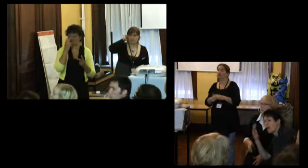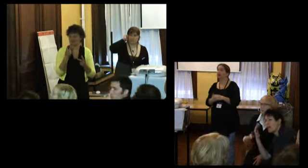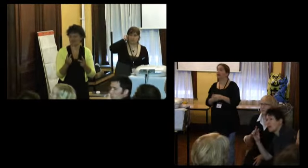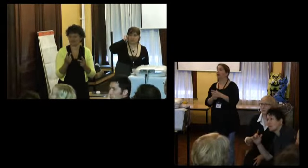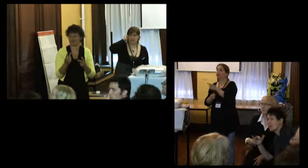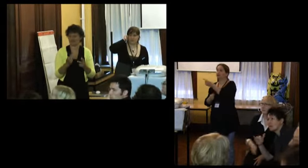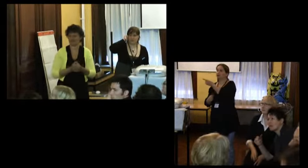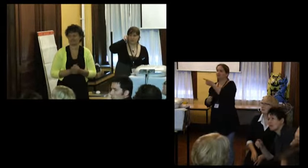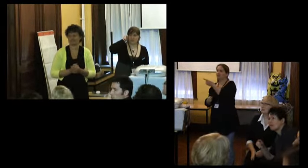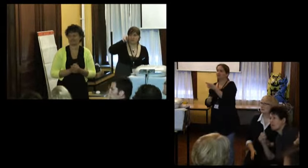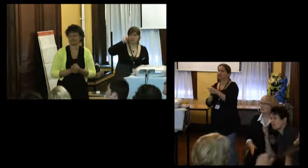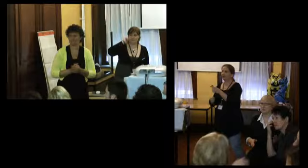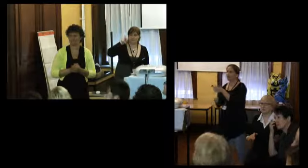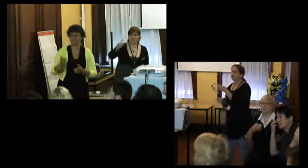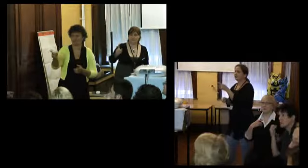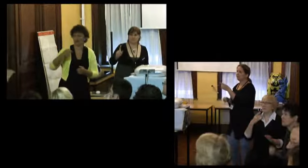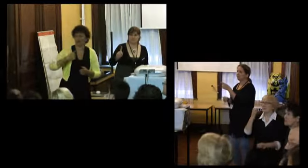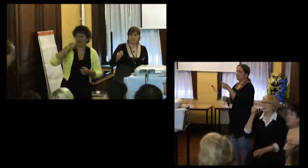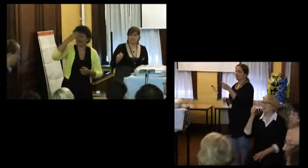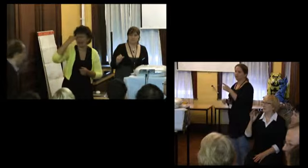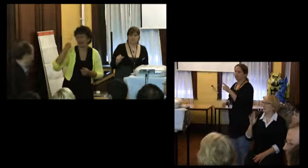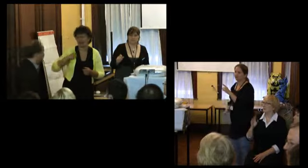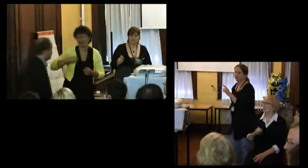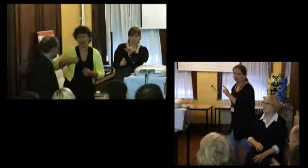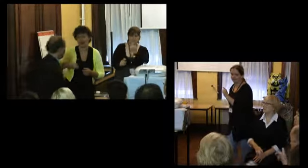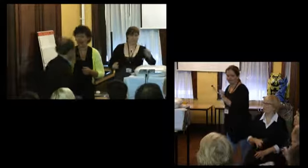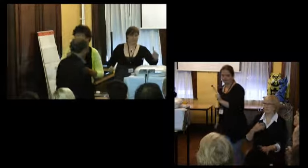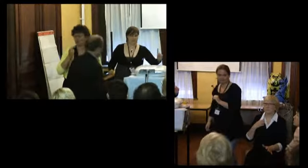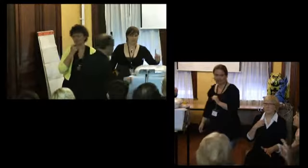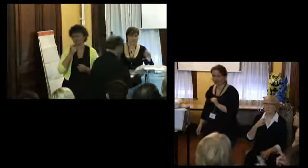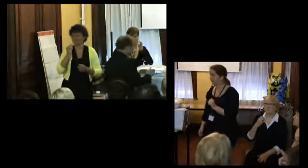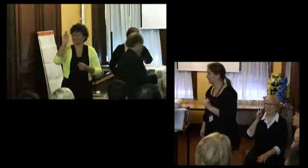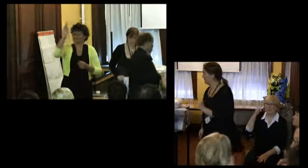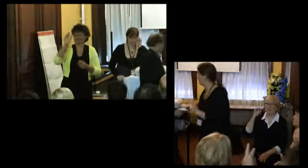Just one. I forgot to say one thing. Excuse me, it's important to say.